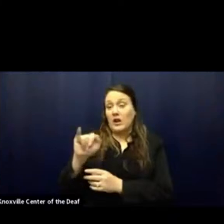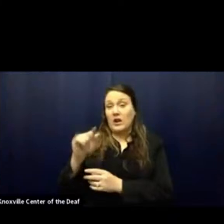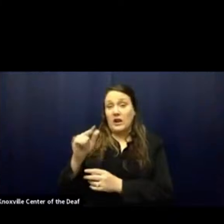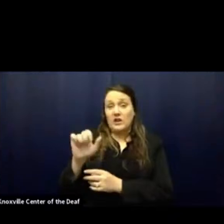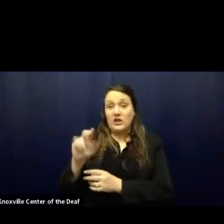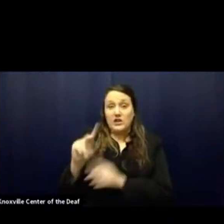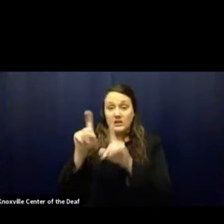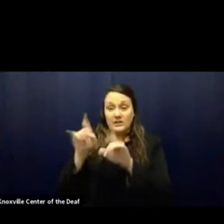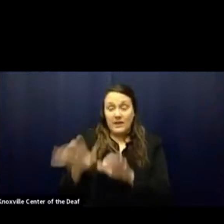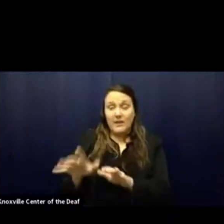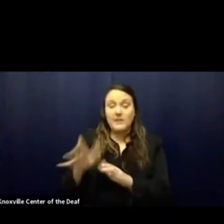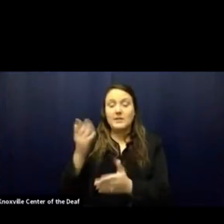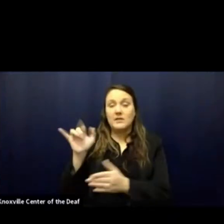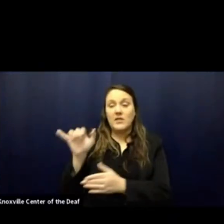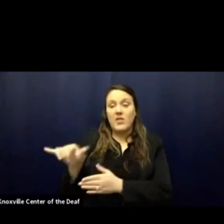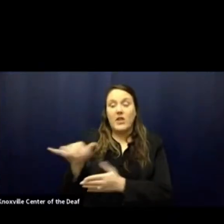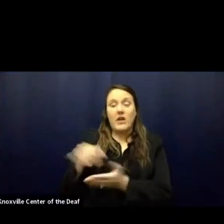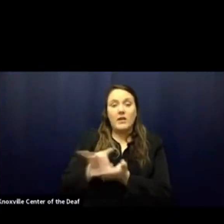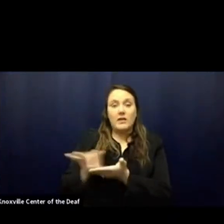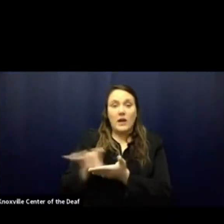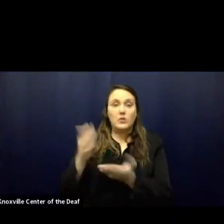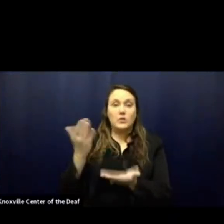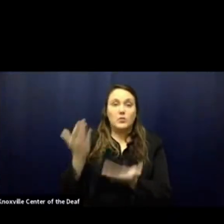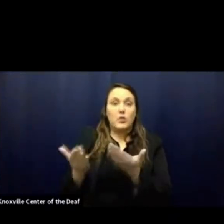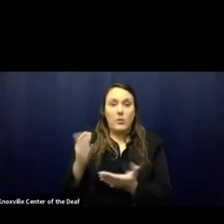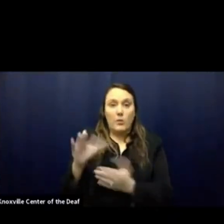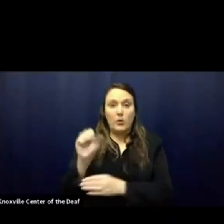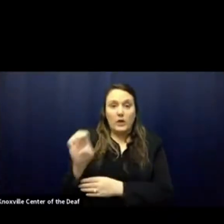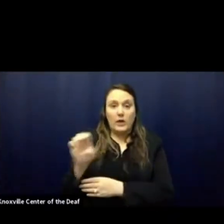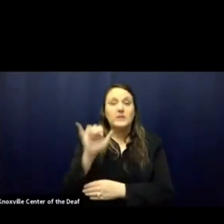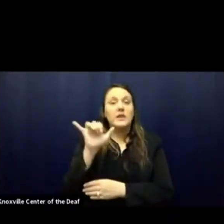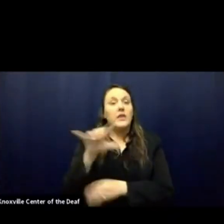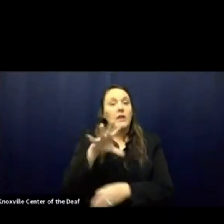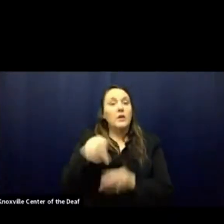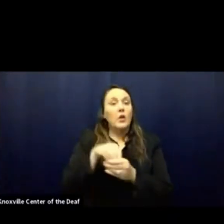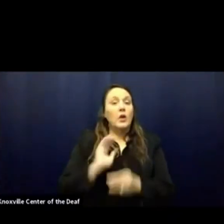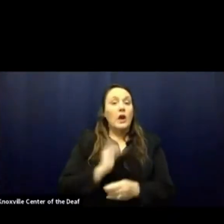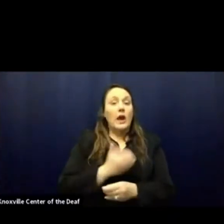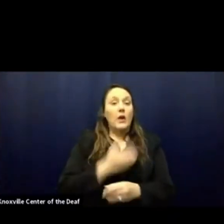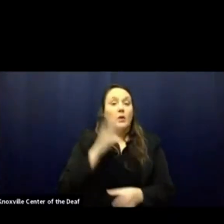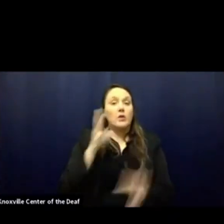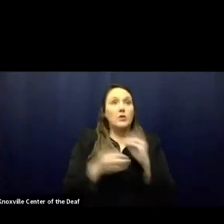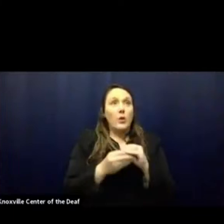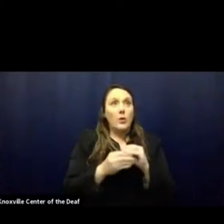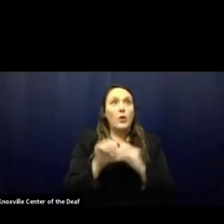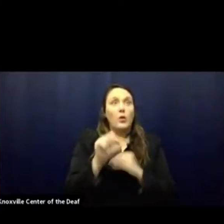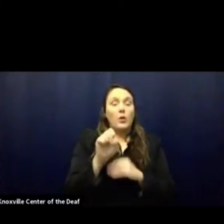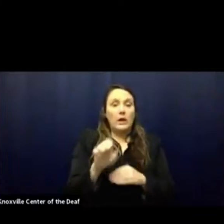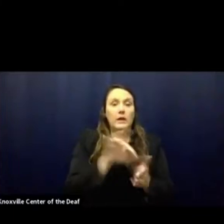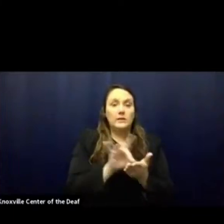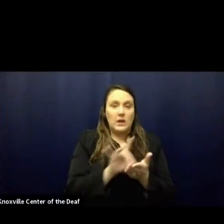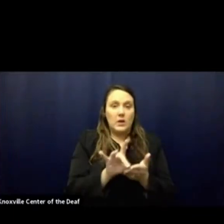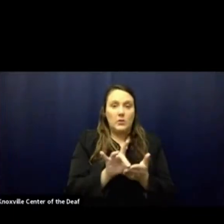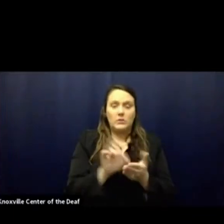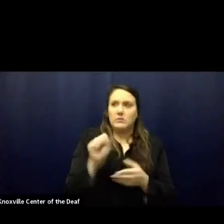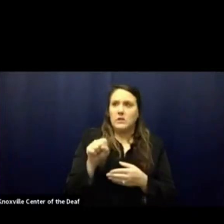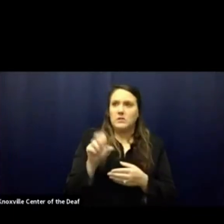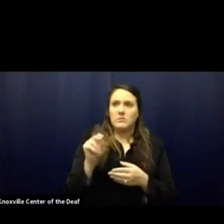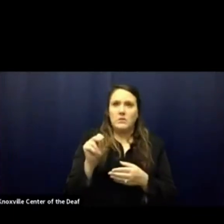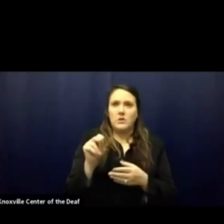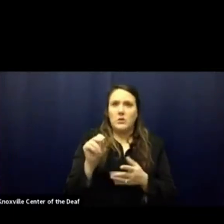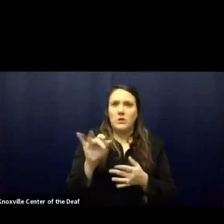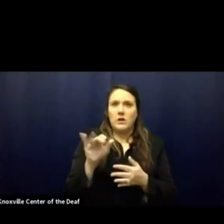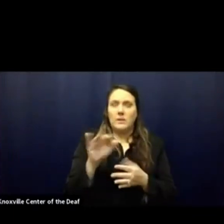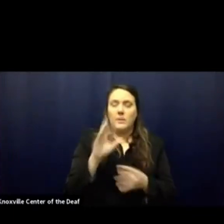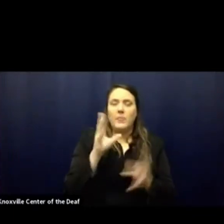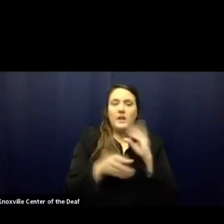case. That number is in our total case count. No, yes, okay, sorry, that total